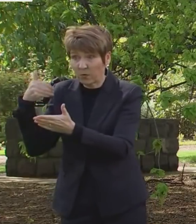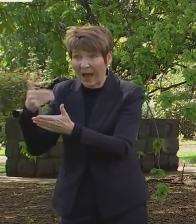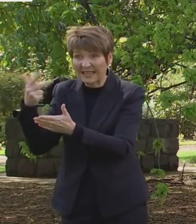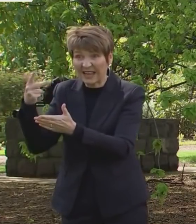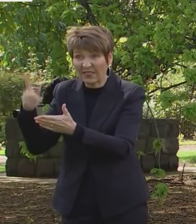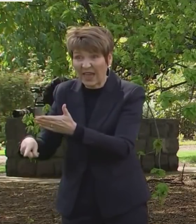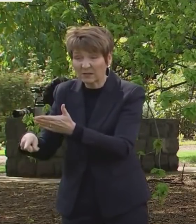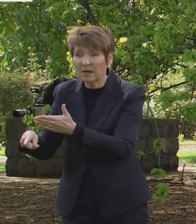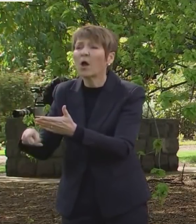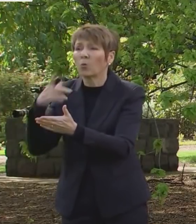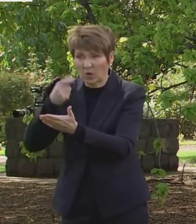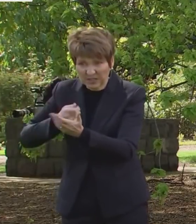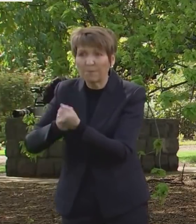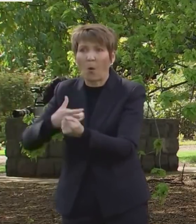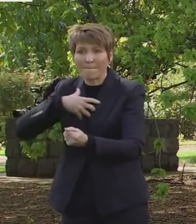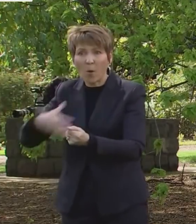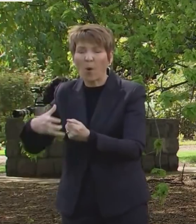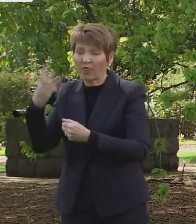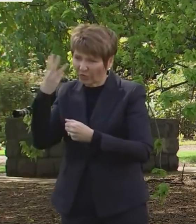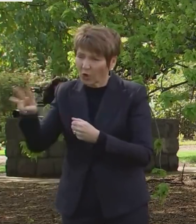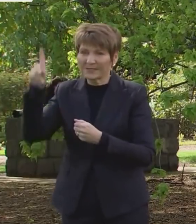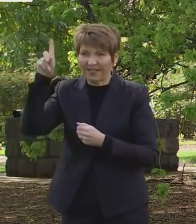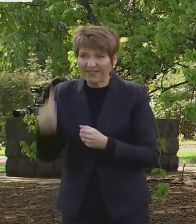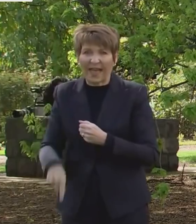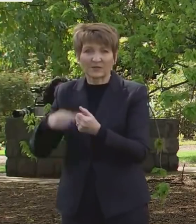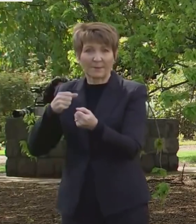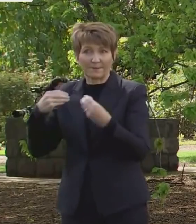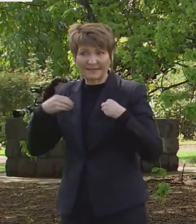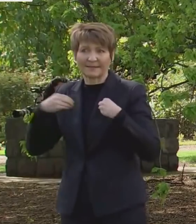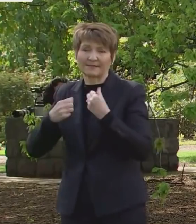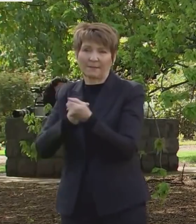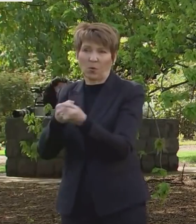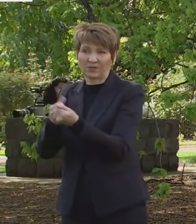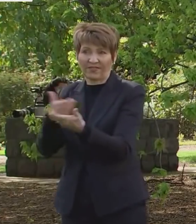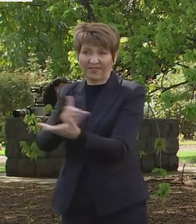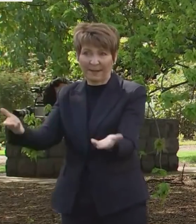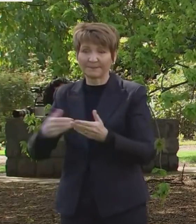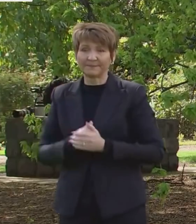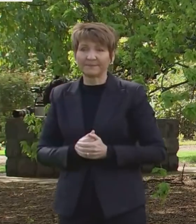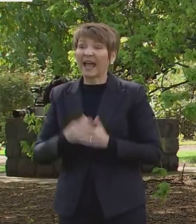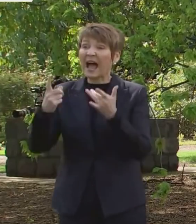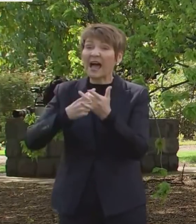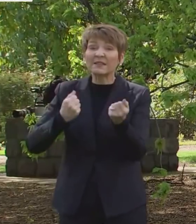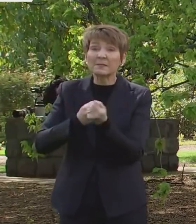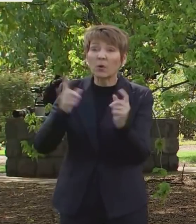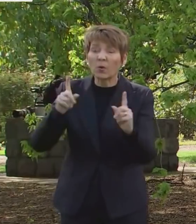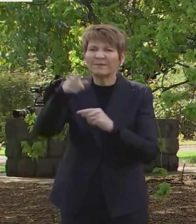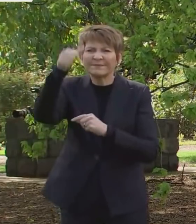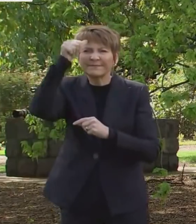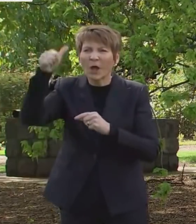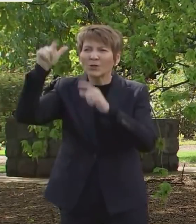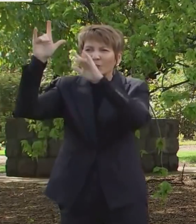to 35,000 businesses. In regards to the Alpine Support top-up, there will